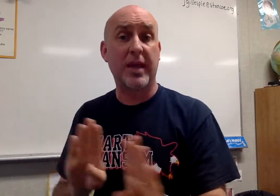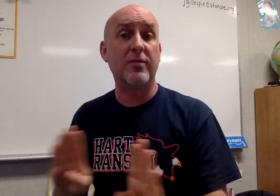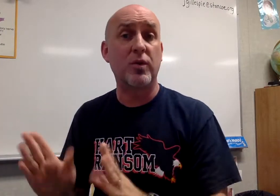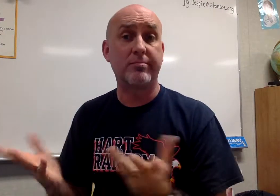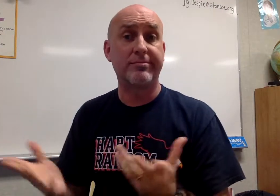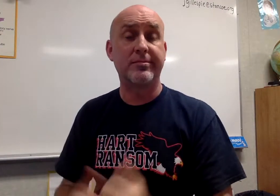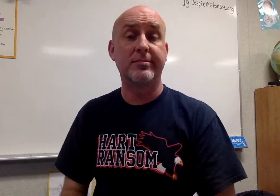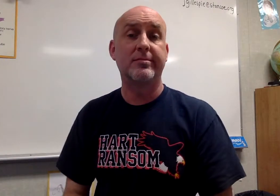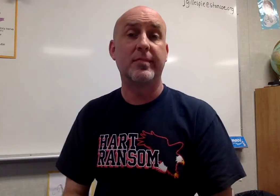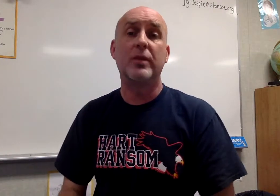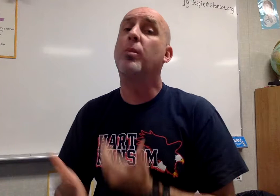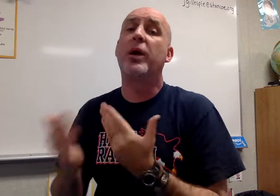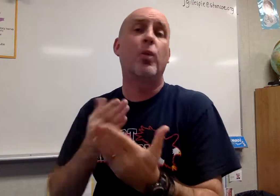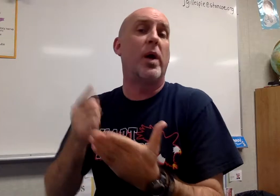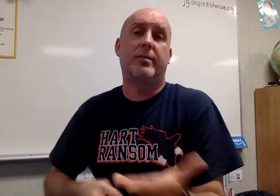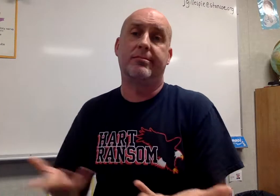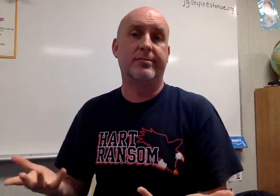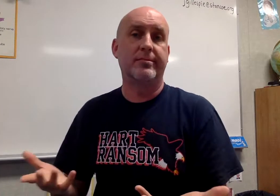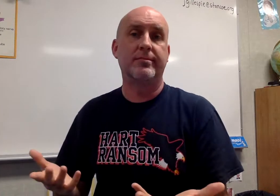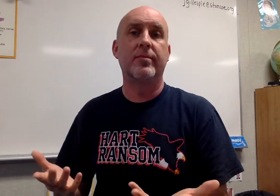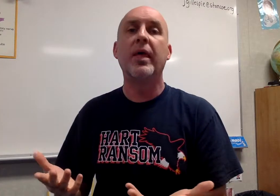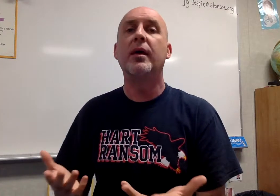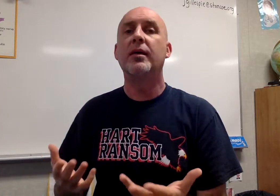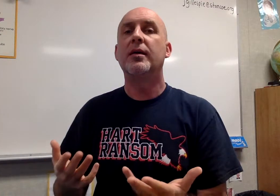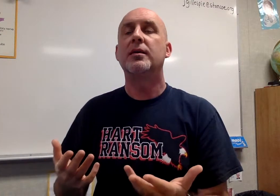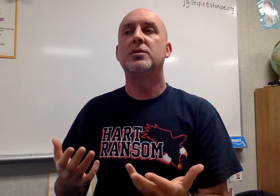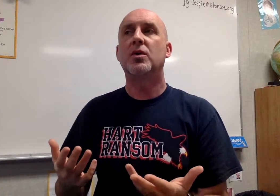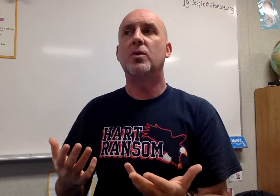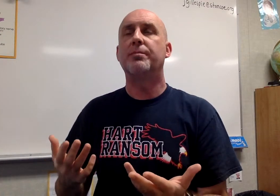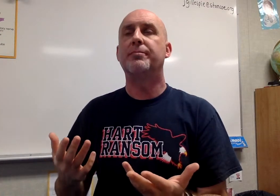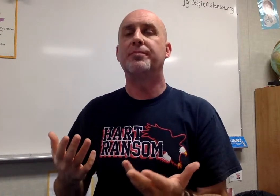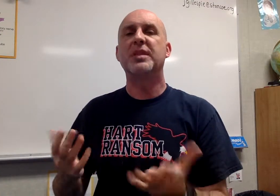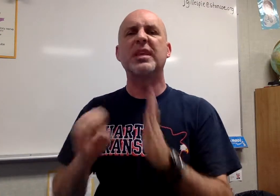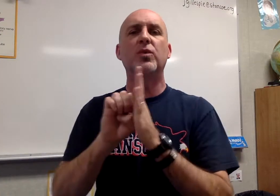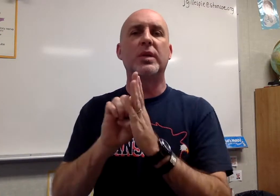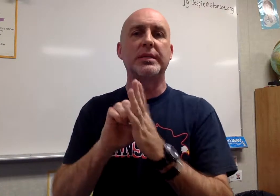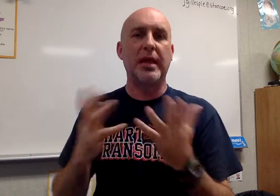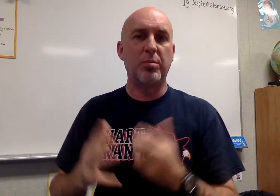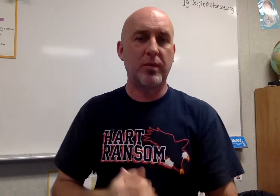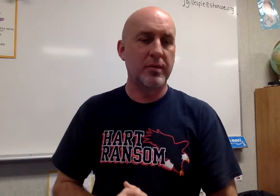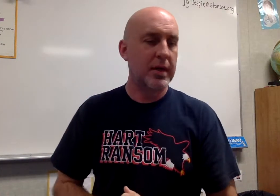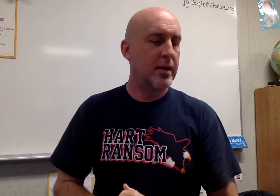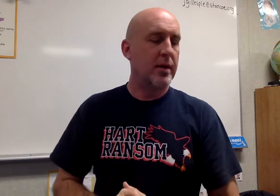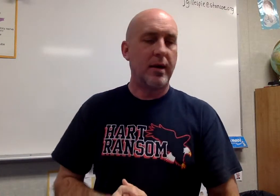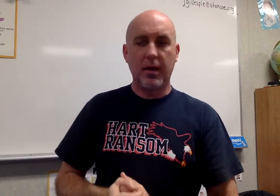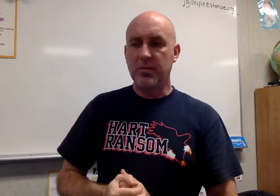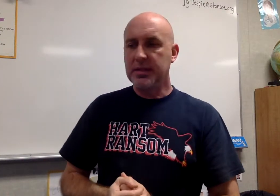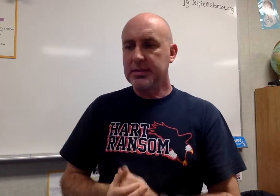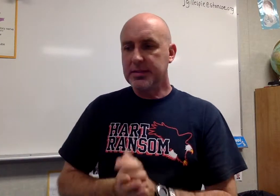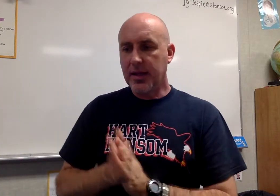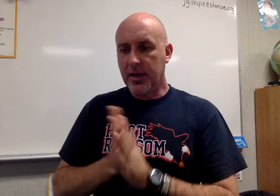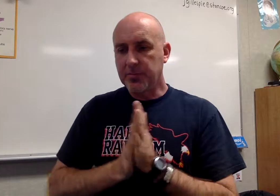behavior, no matter what. So let's give you an example. Let's say